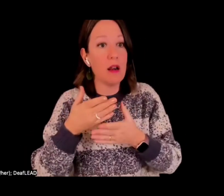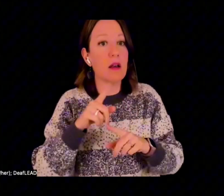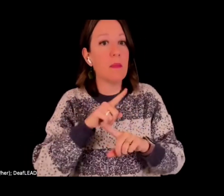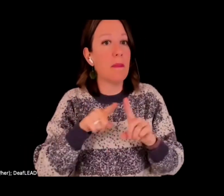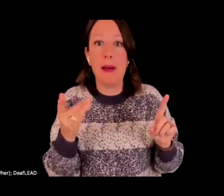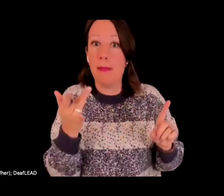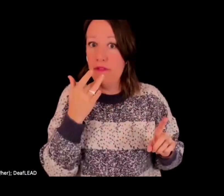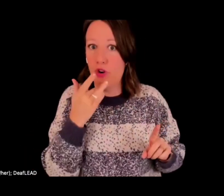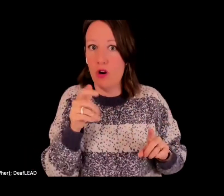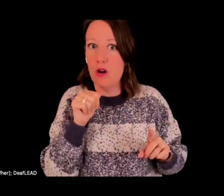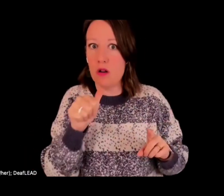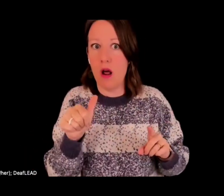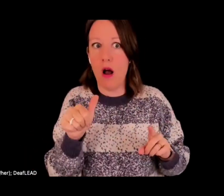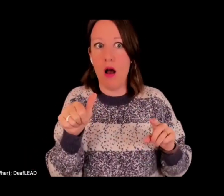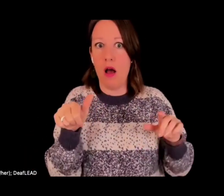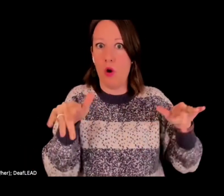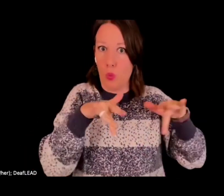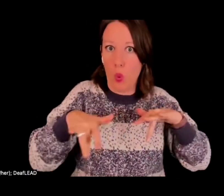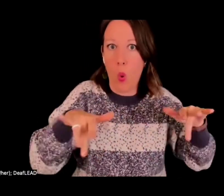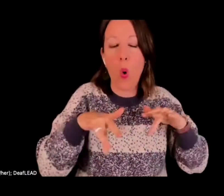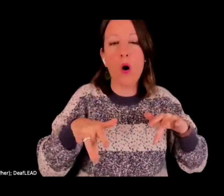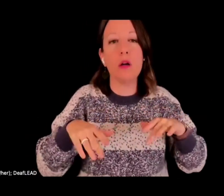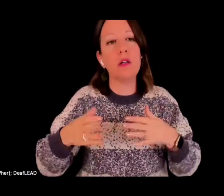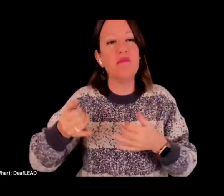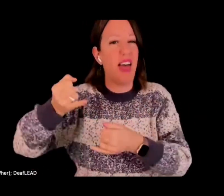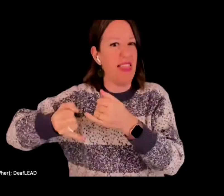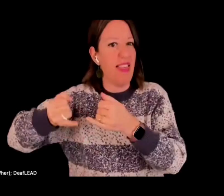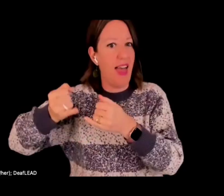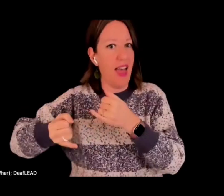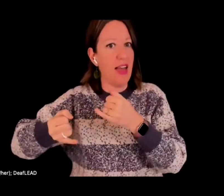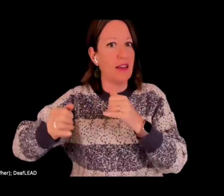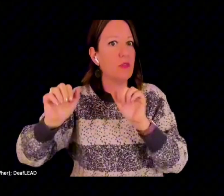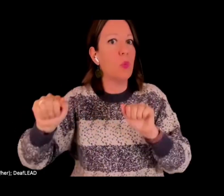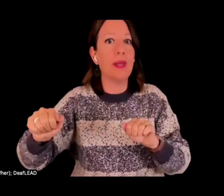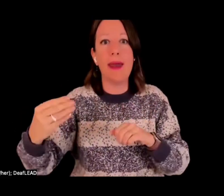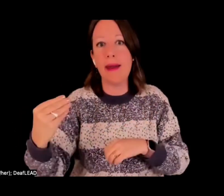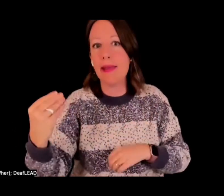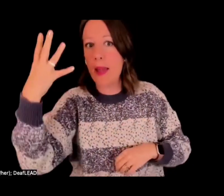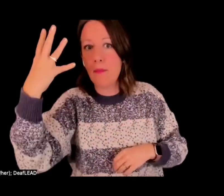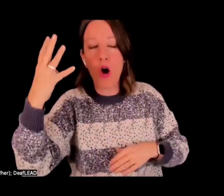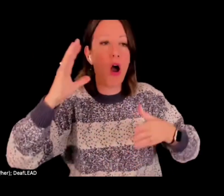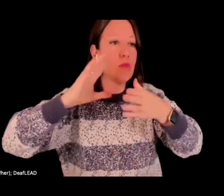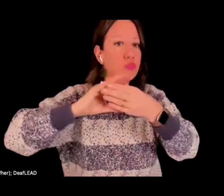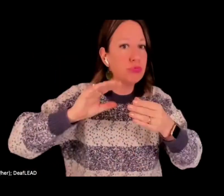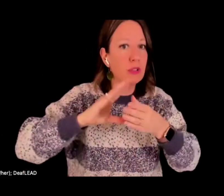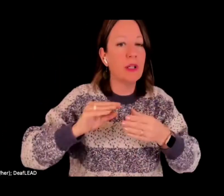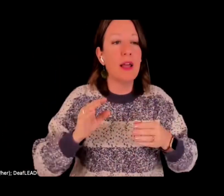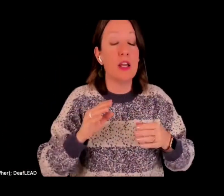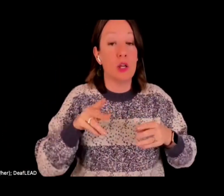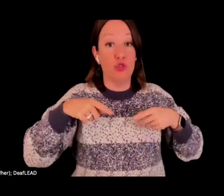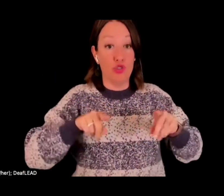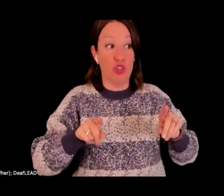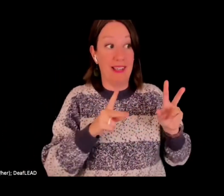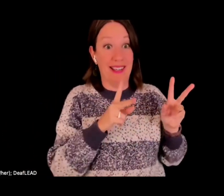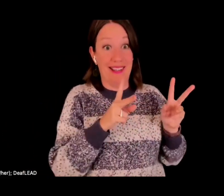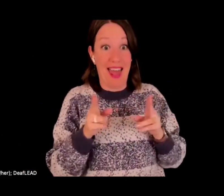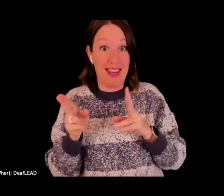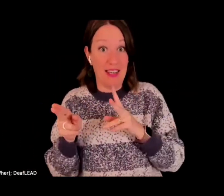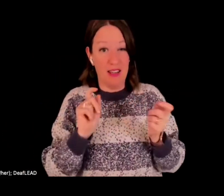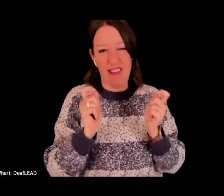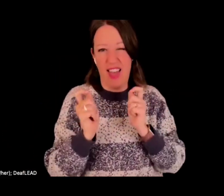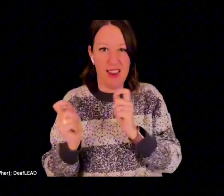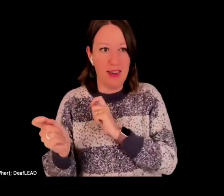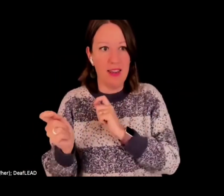With that said, if you'd like to share but prefer not to have that on the recording, at the end of the session, you can come on